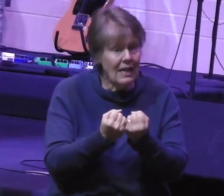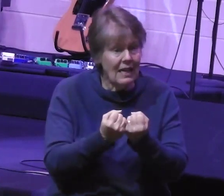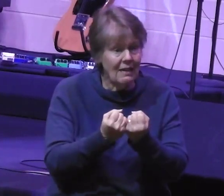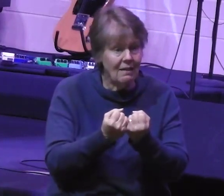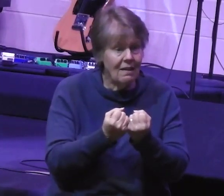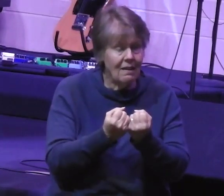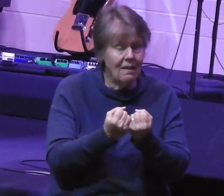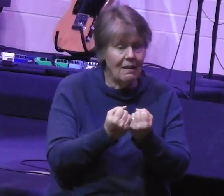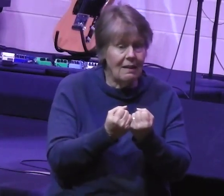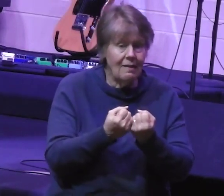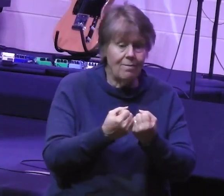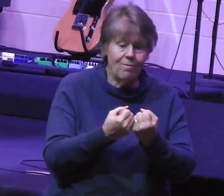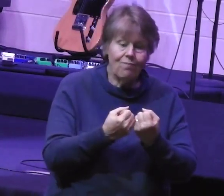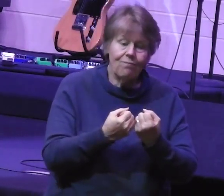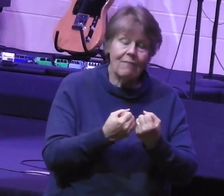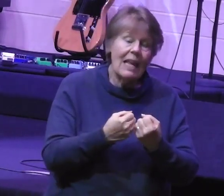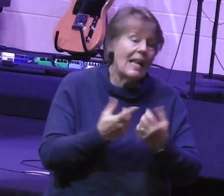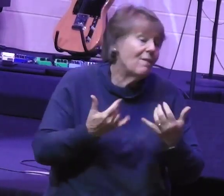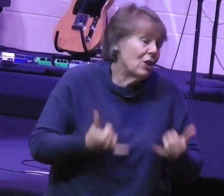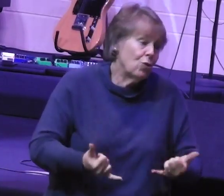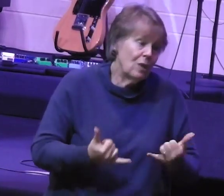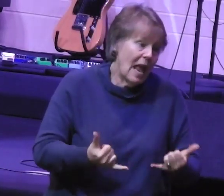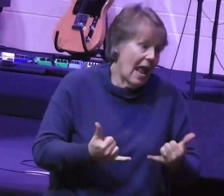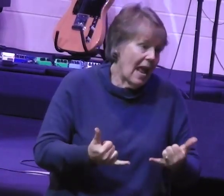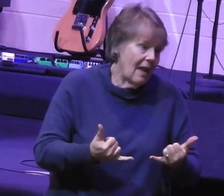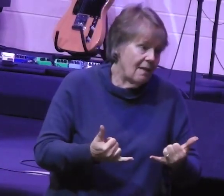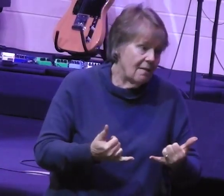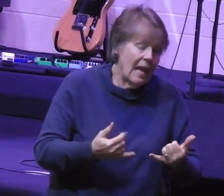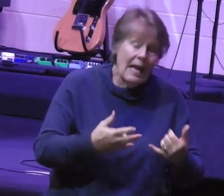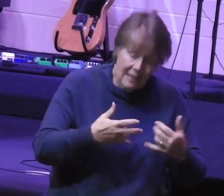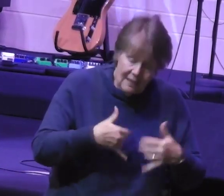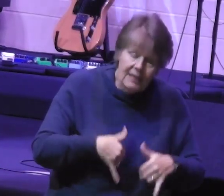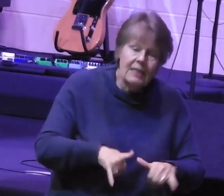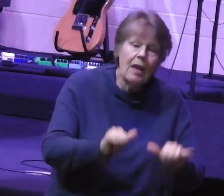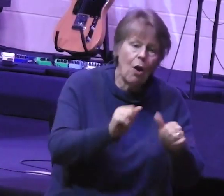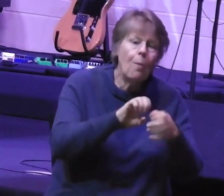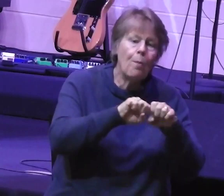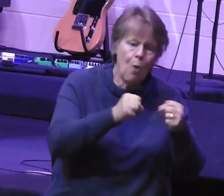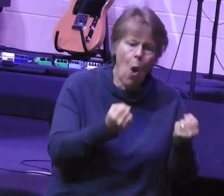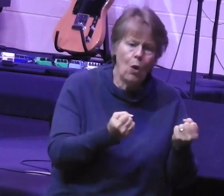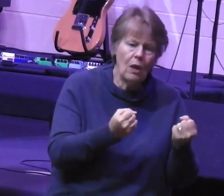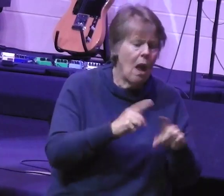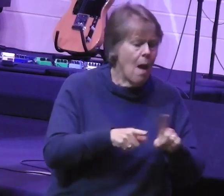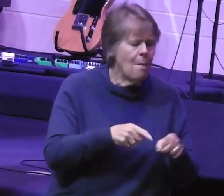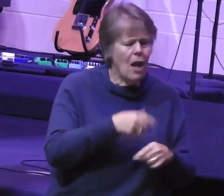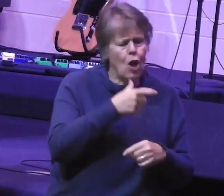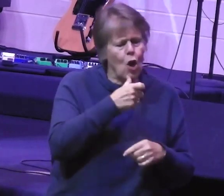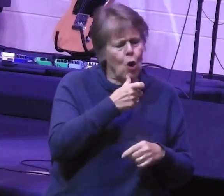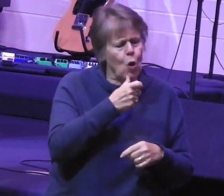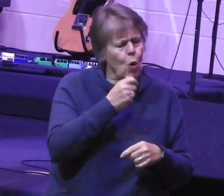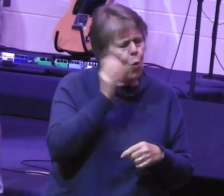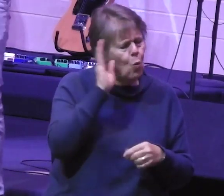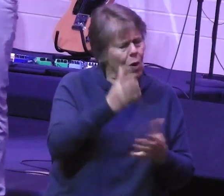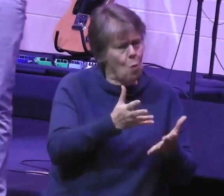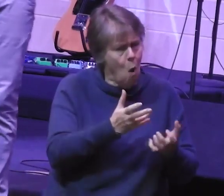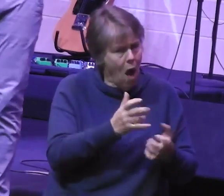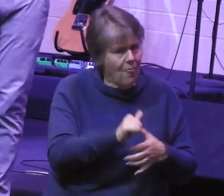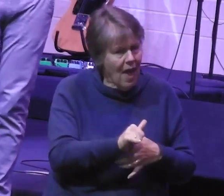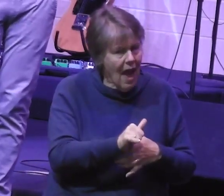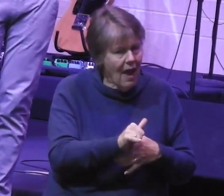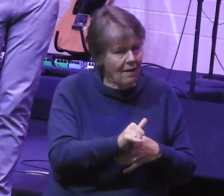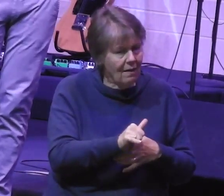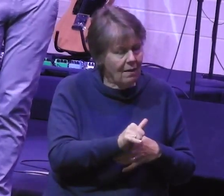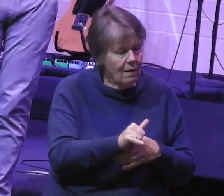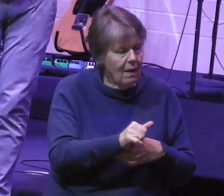world today. So who would actually want that? The only people that would want that are people who know